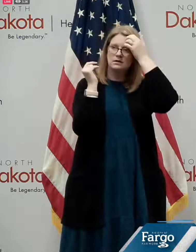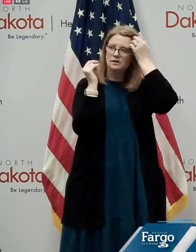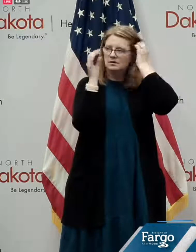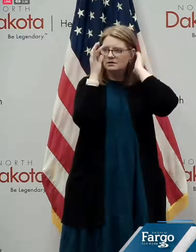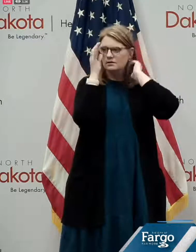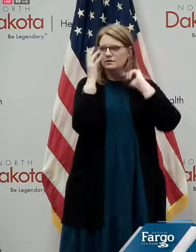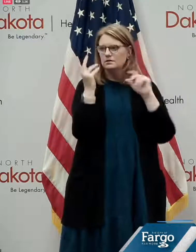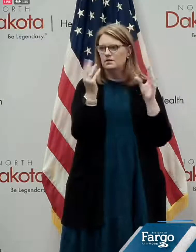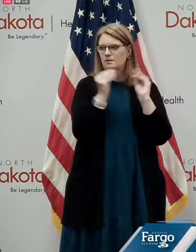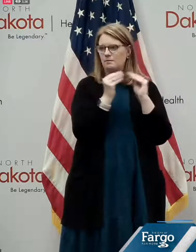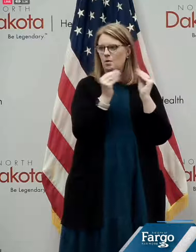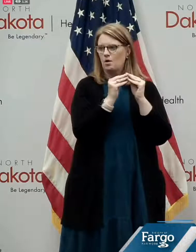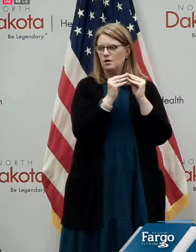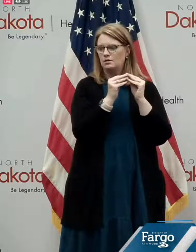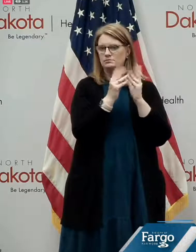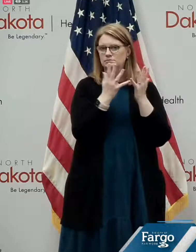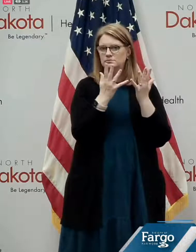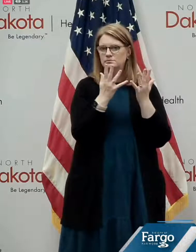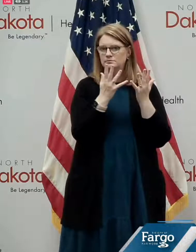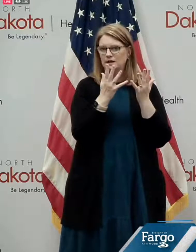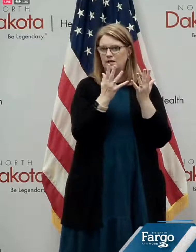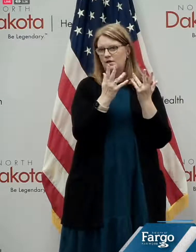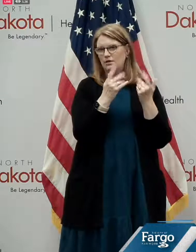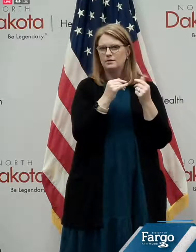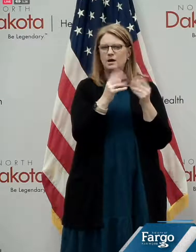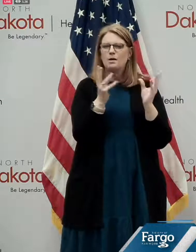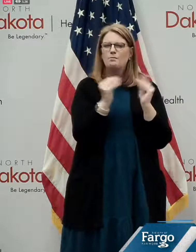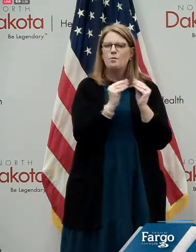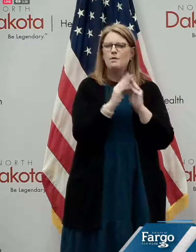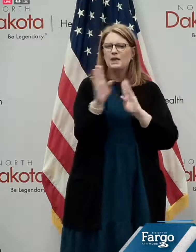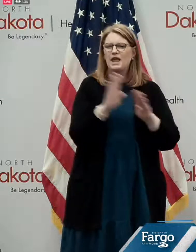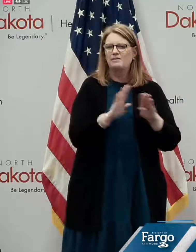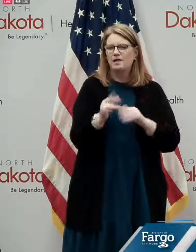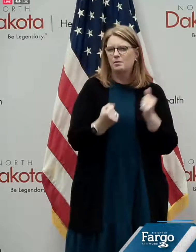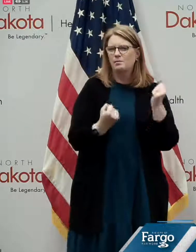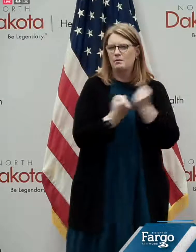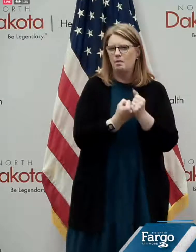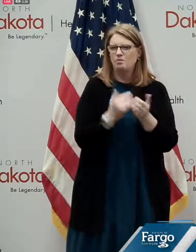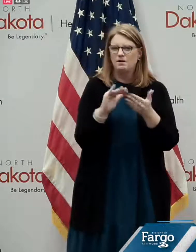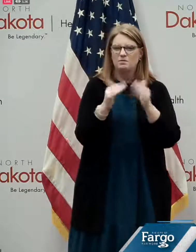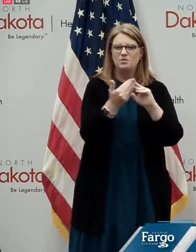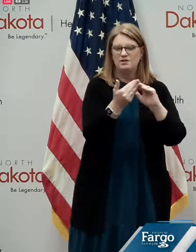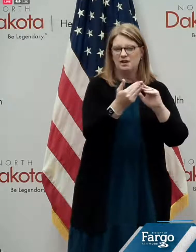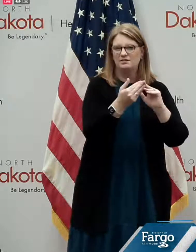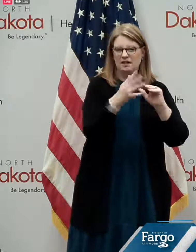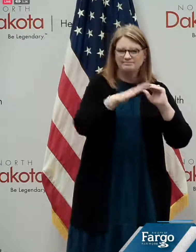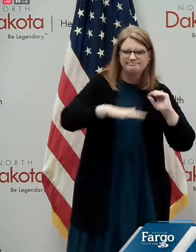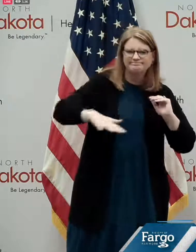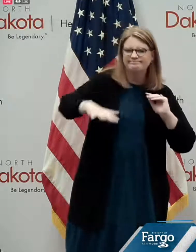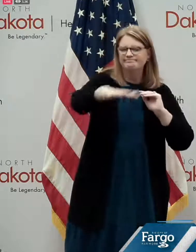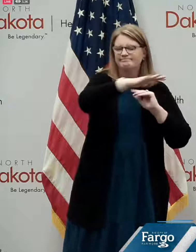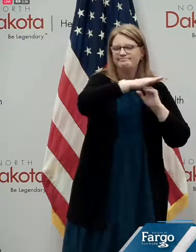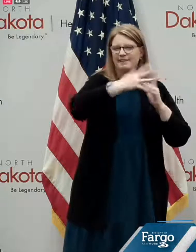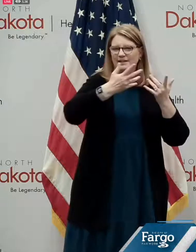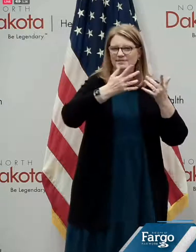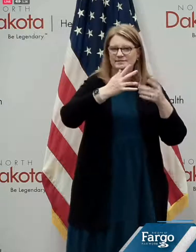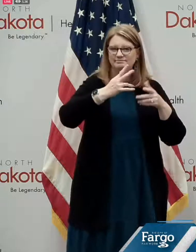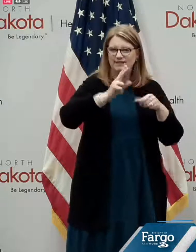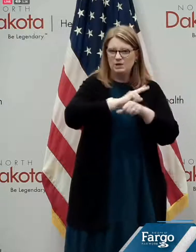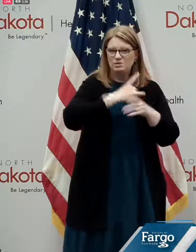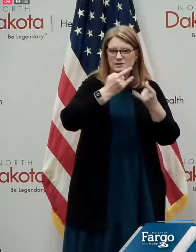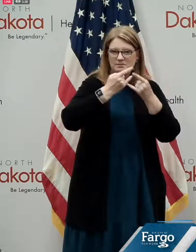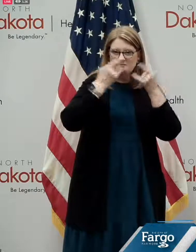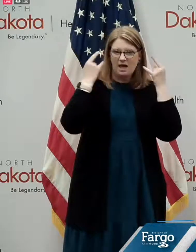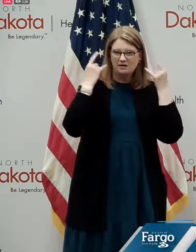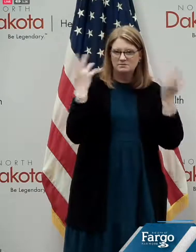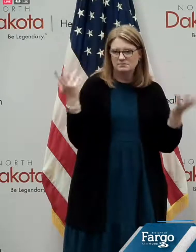community thoughtful behavior here that would help slow the spread here, and then we can do it without having to have the government intervention. But none of those